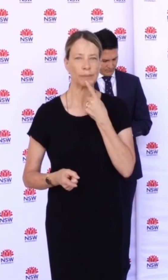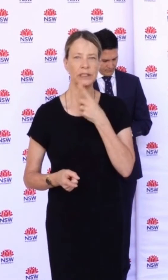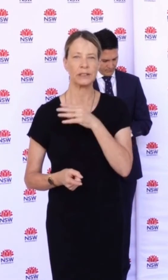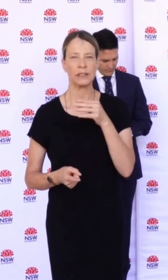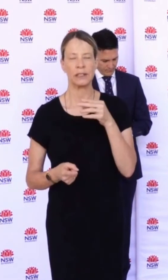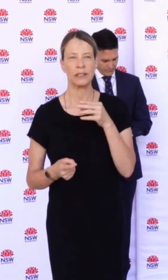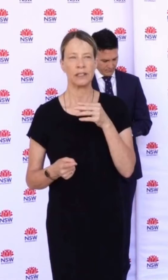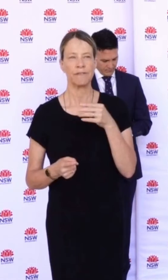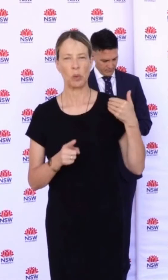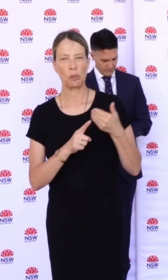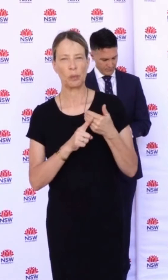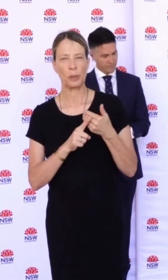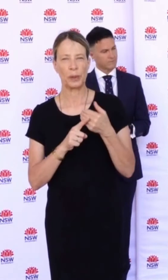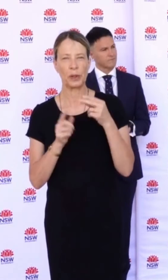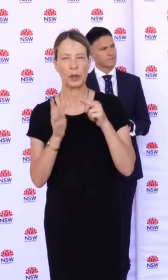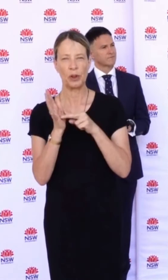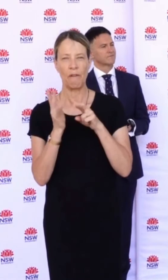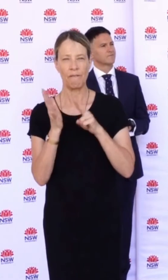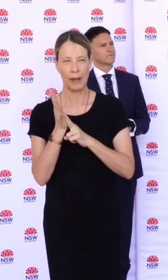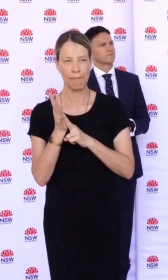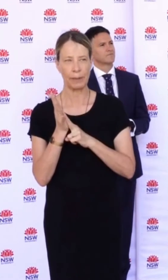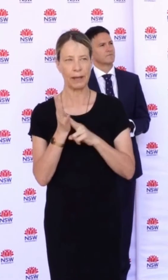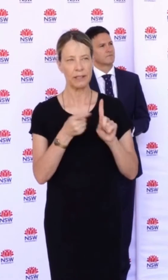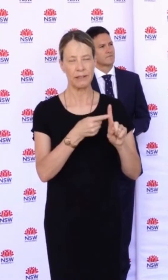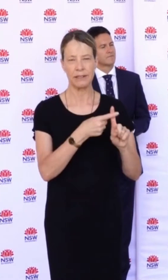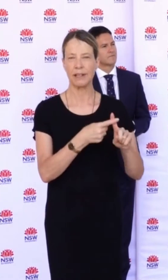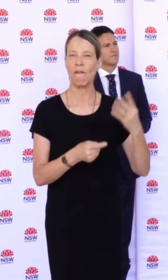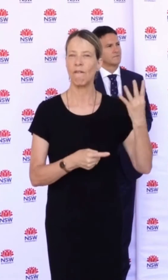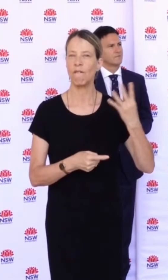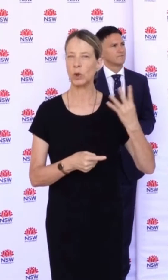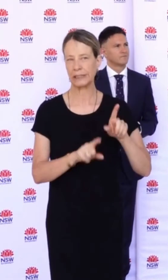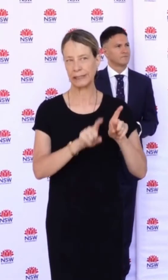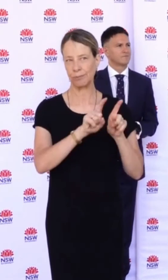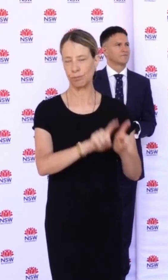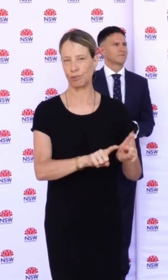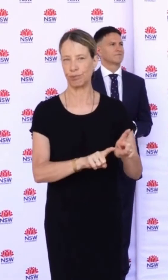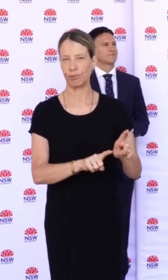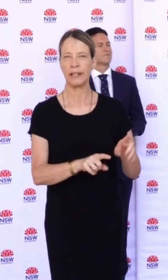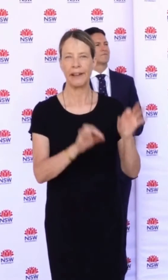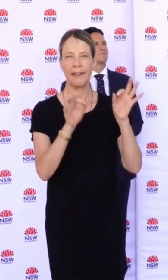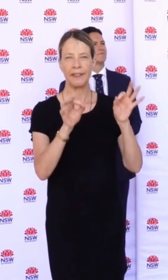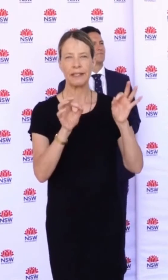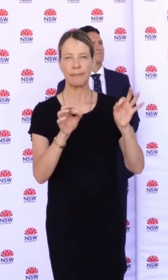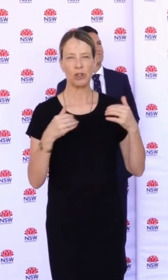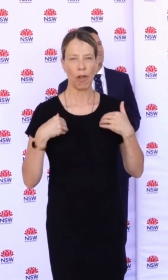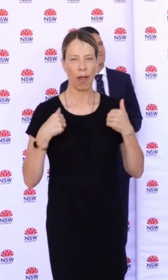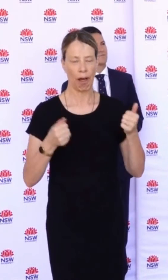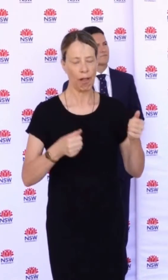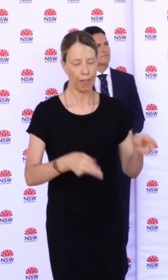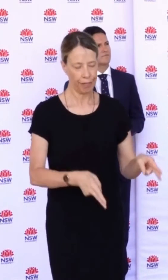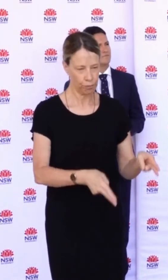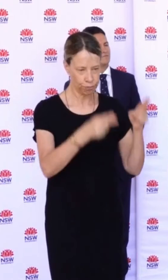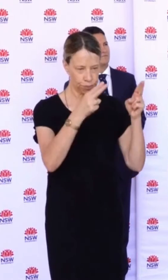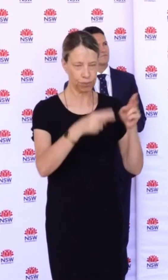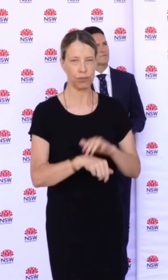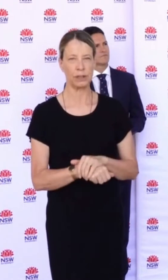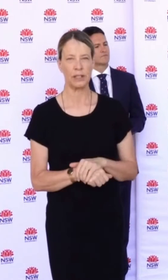thereof. So, of course, we have to manage that issue, and we are managing that issue. But I'll ask Dr. McAnulty's comment about the cases that are in the